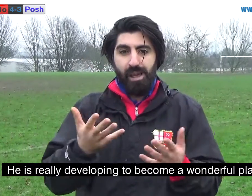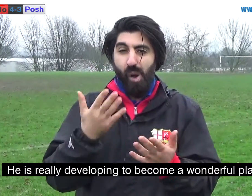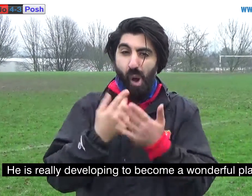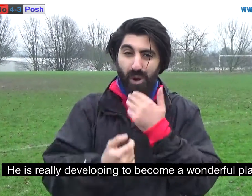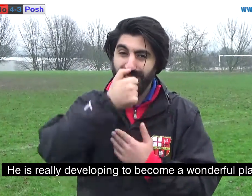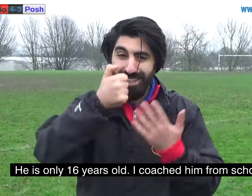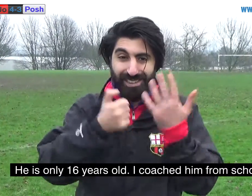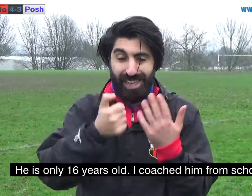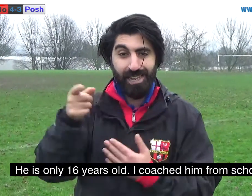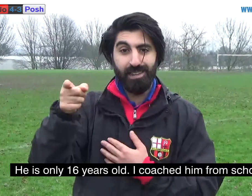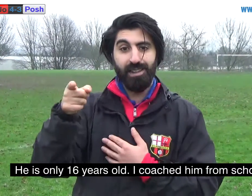I'm going to go to the next one. Yeah. I was 16.